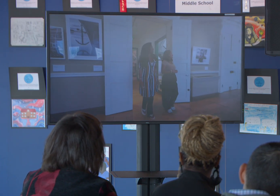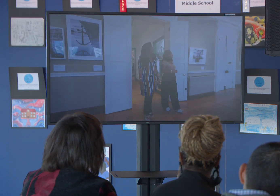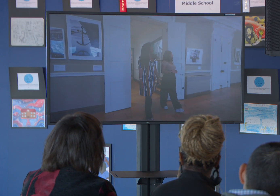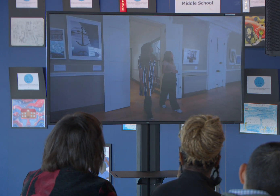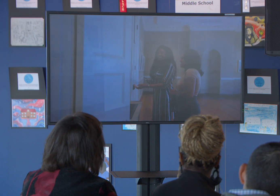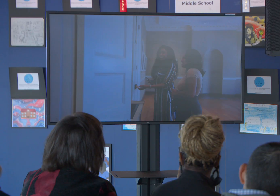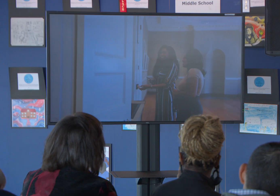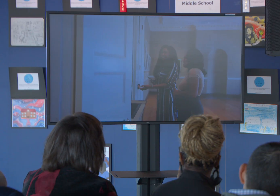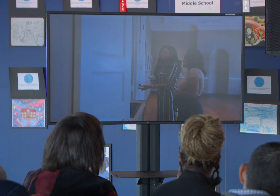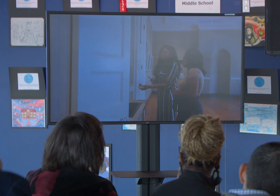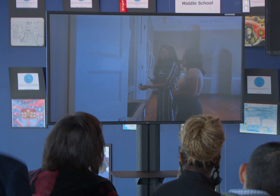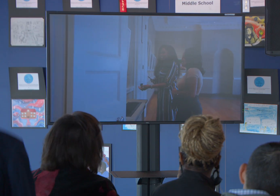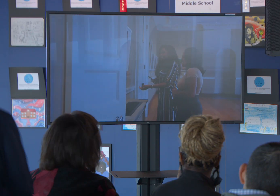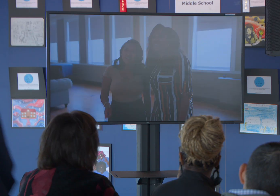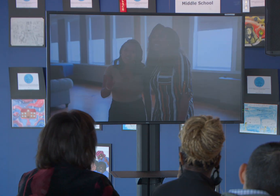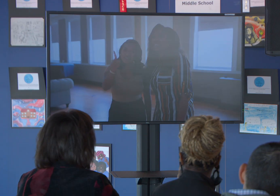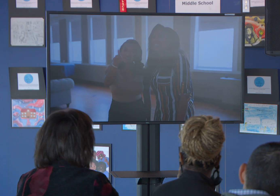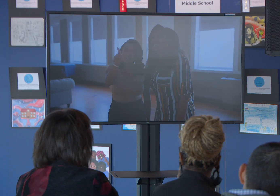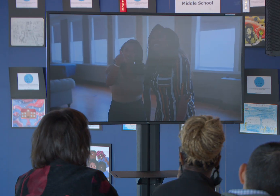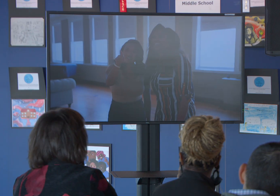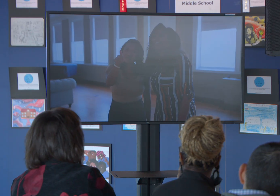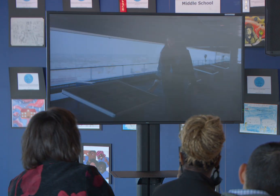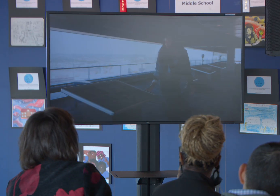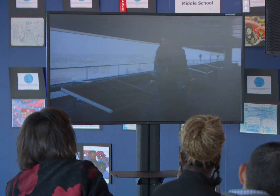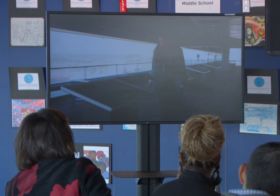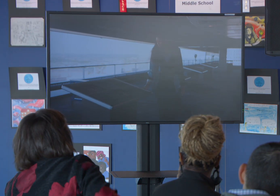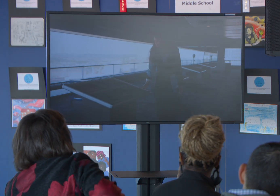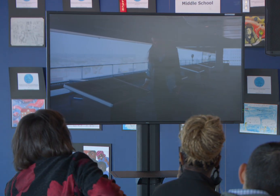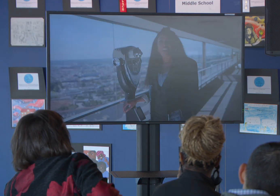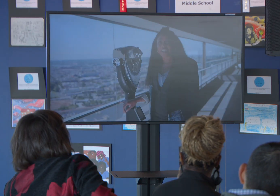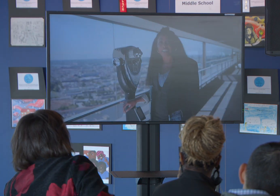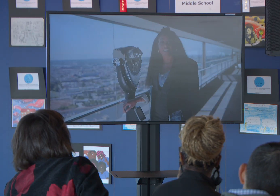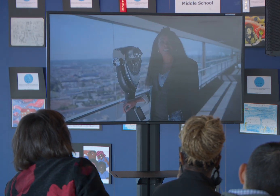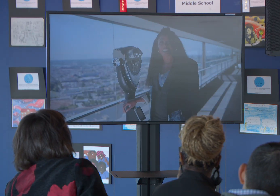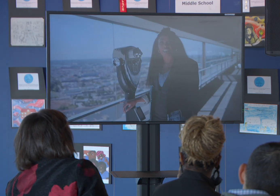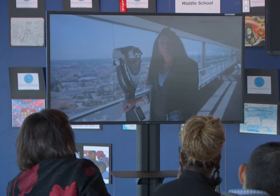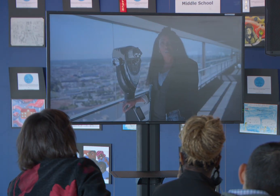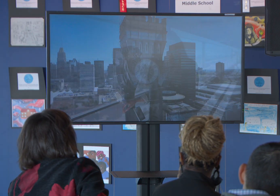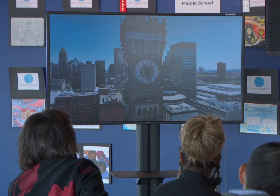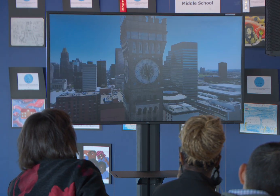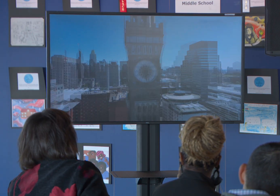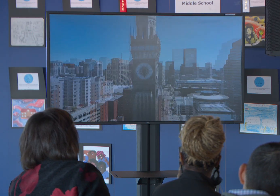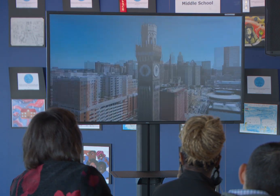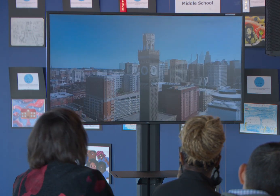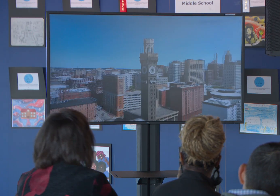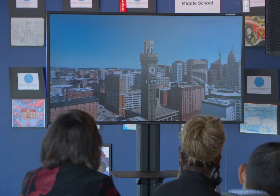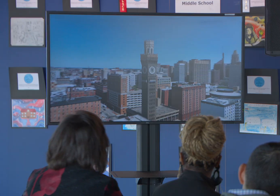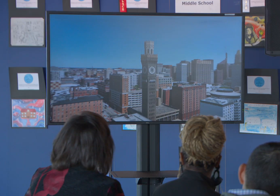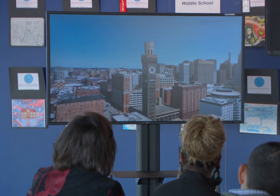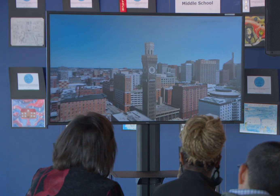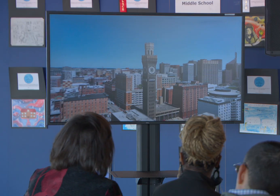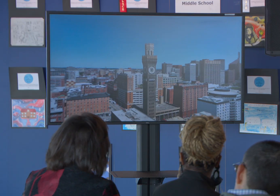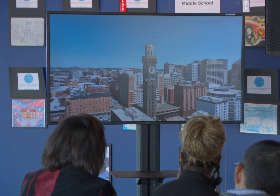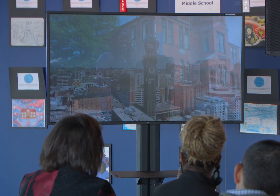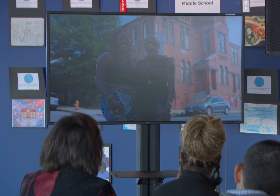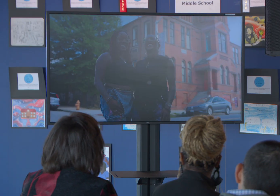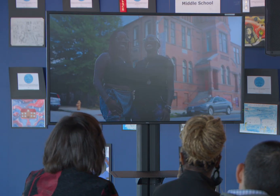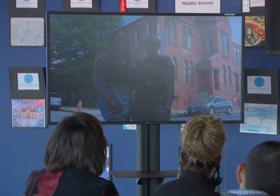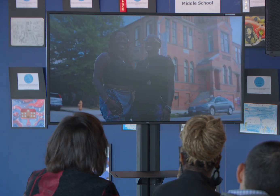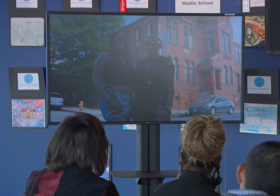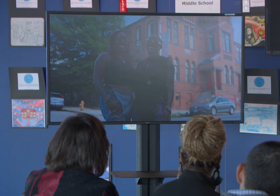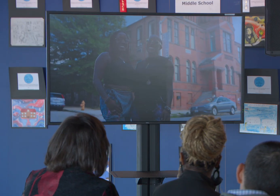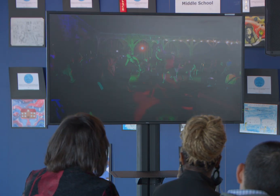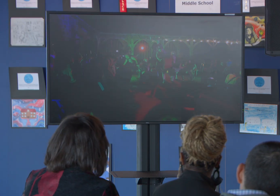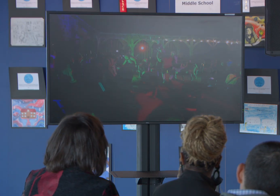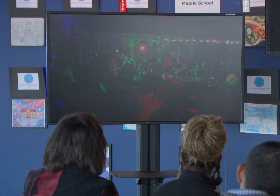platforms through the Sondheim Art Prize. Managing spaces that define our city's spirit, like the Bromo-Seltzer Arts Tower and